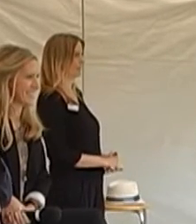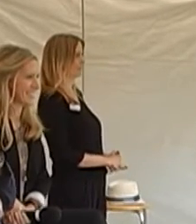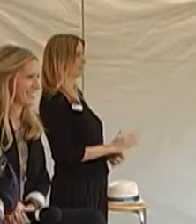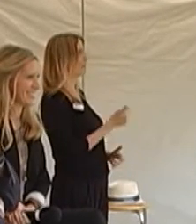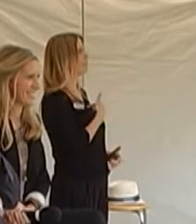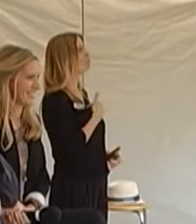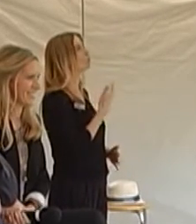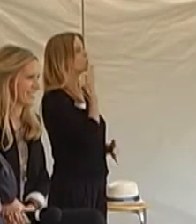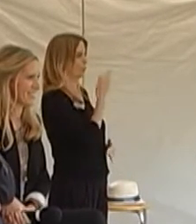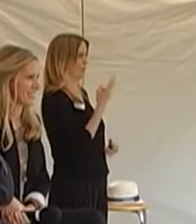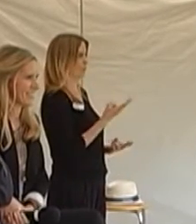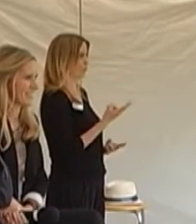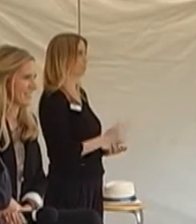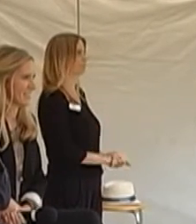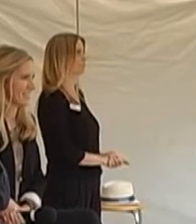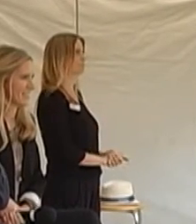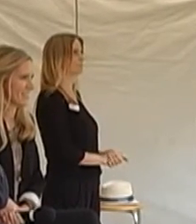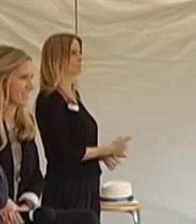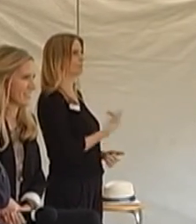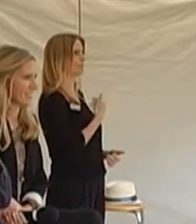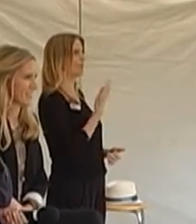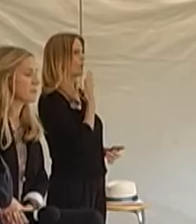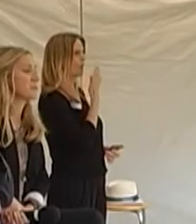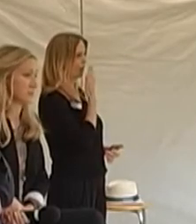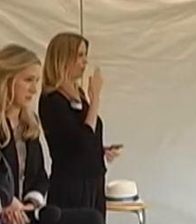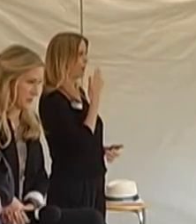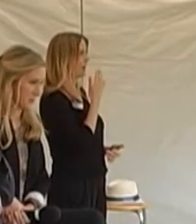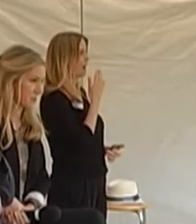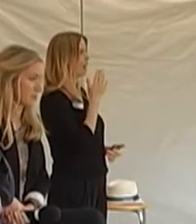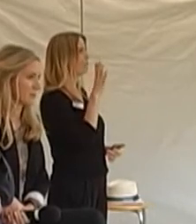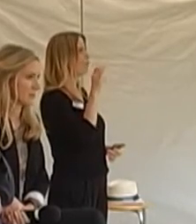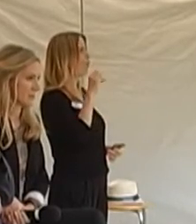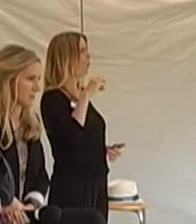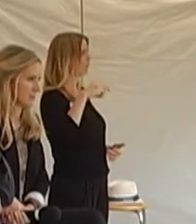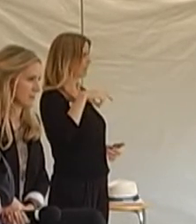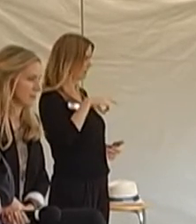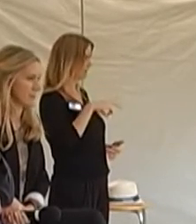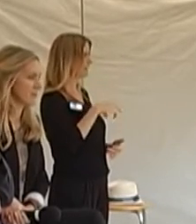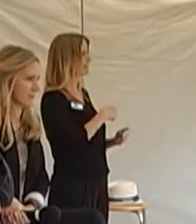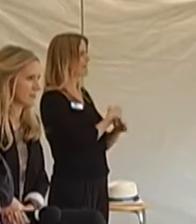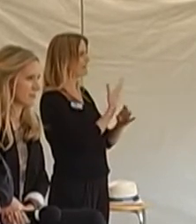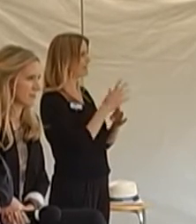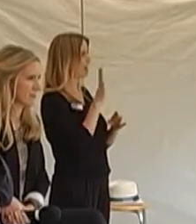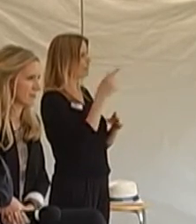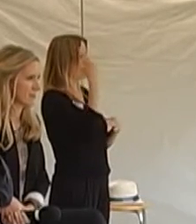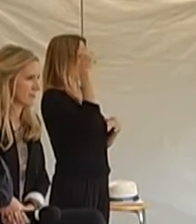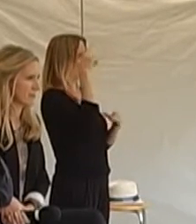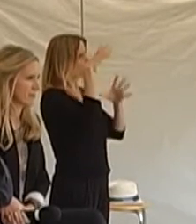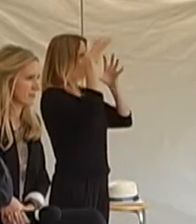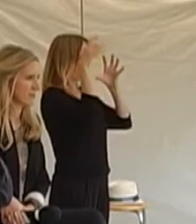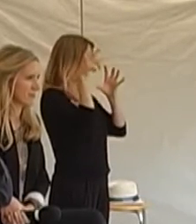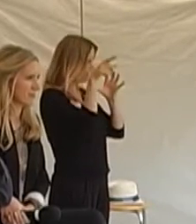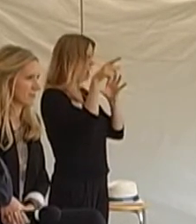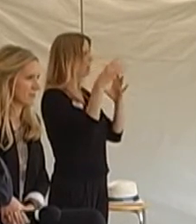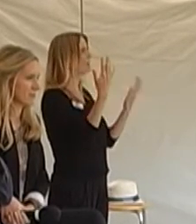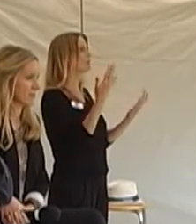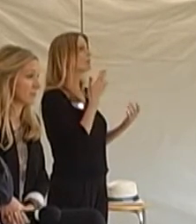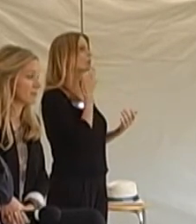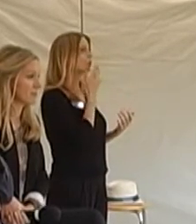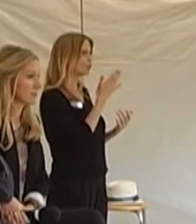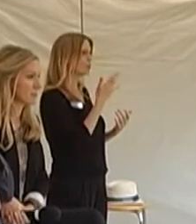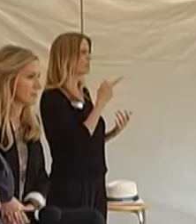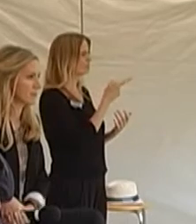I have a question. So I read Michael Booth's Scandinavian Utopia. So how do you comment, the paraphrasing